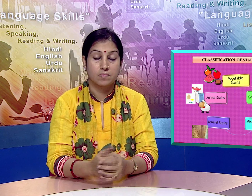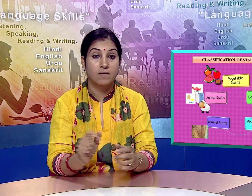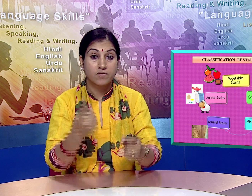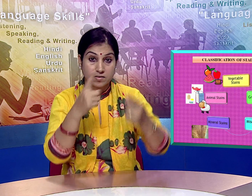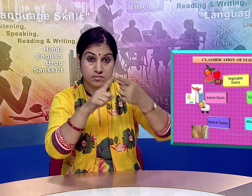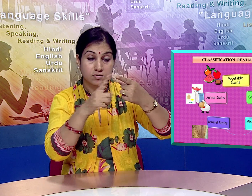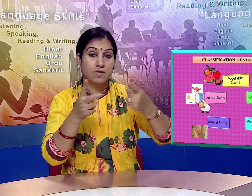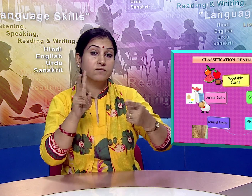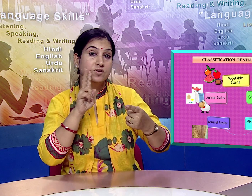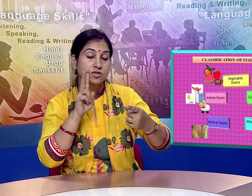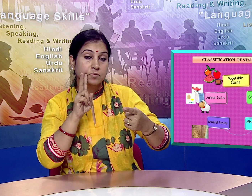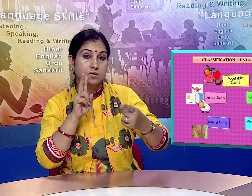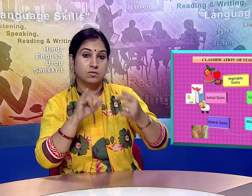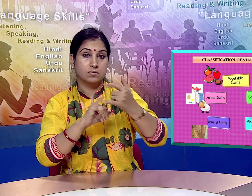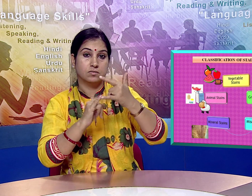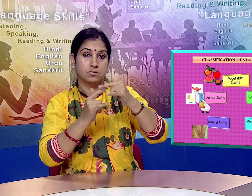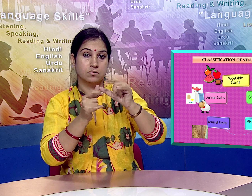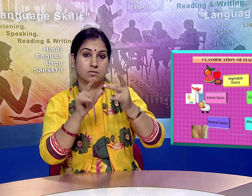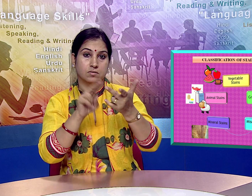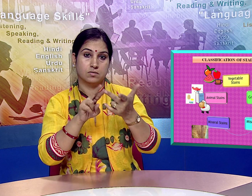First category is vegetable stain,